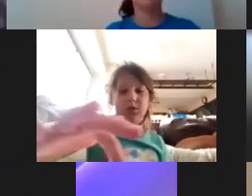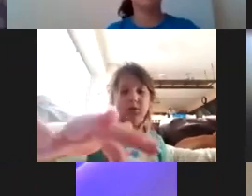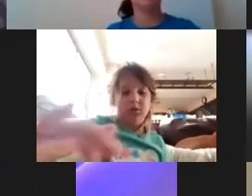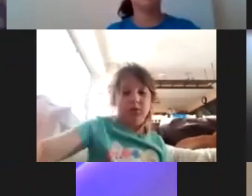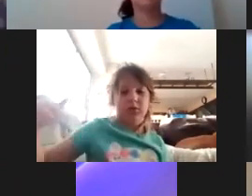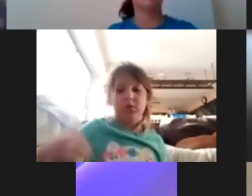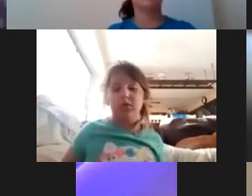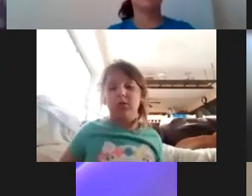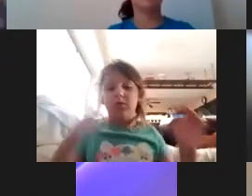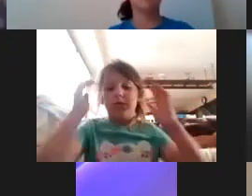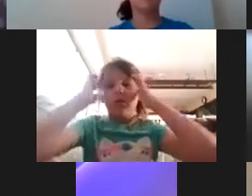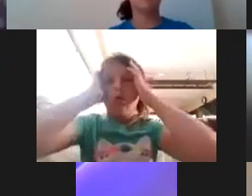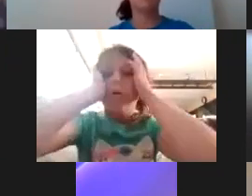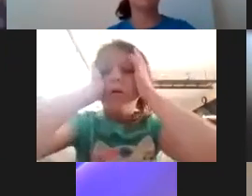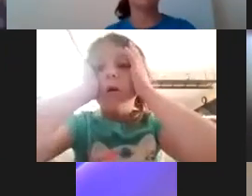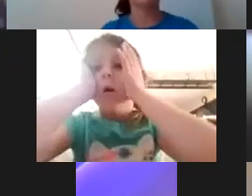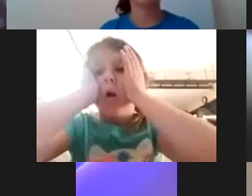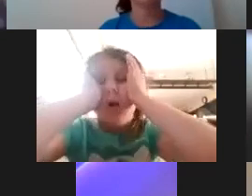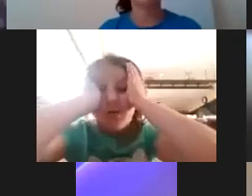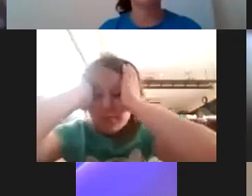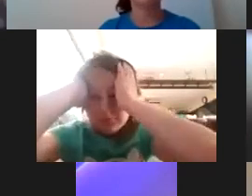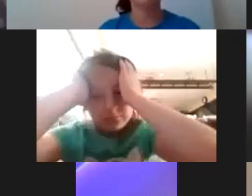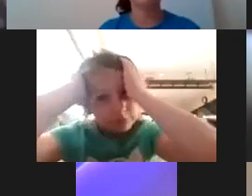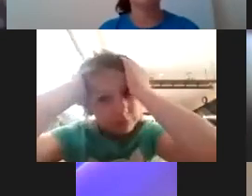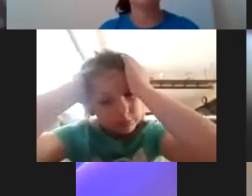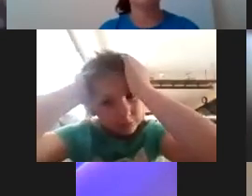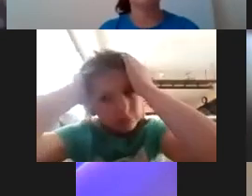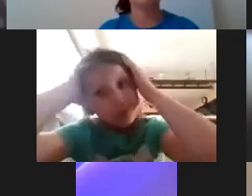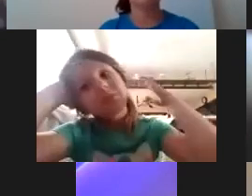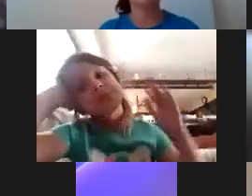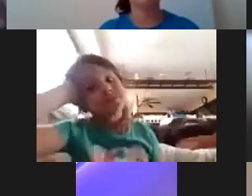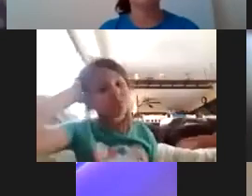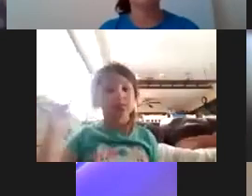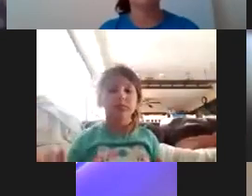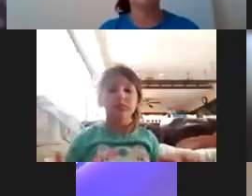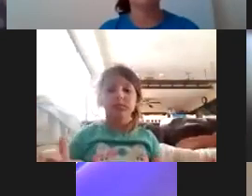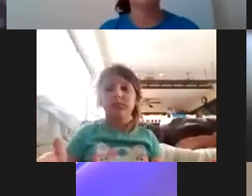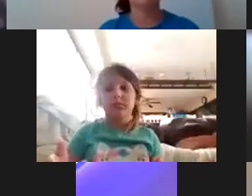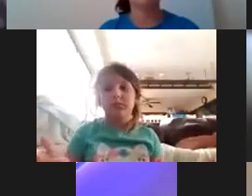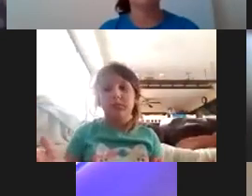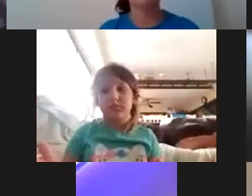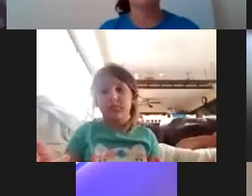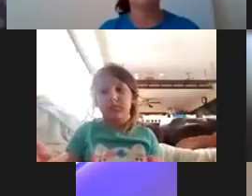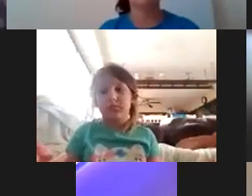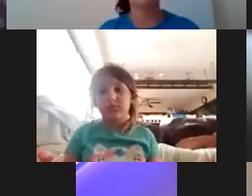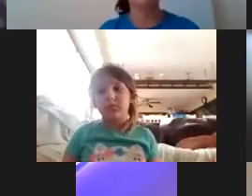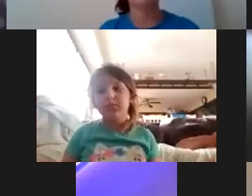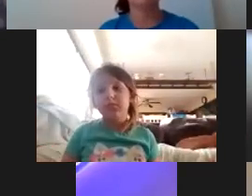at the governor's doing all of his press conferences is through Sorensen Communications. I'm also a deaf and hard of hearing teacher, so I also